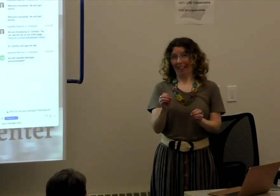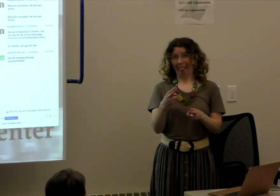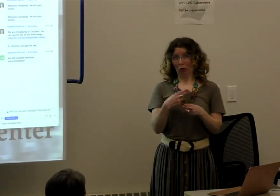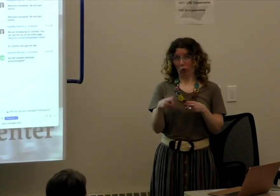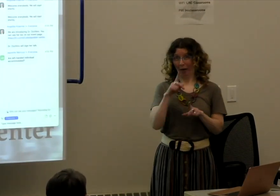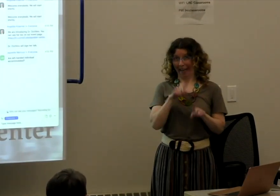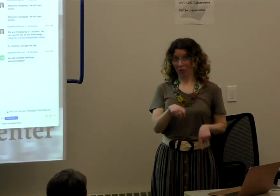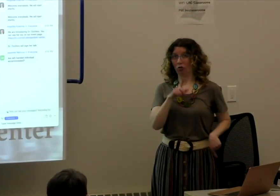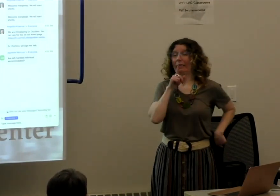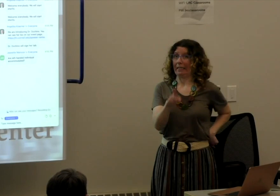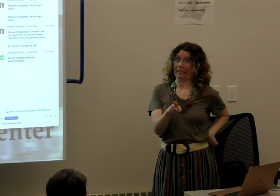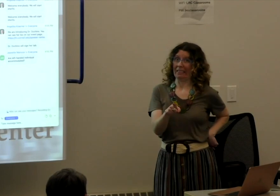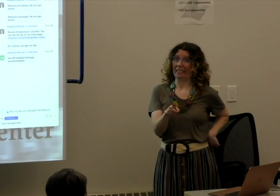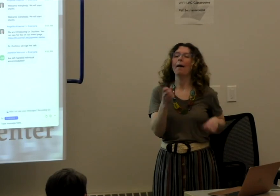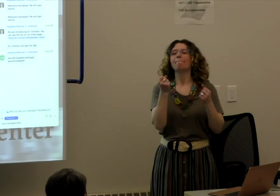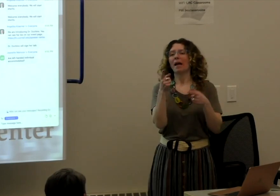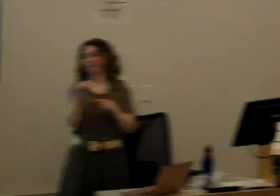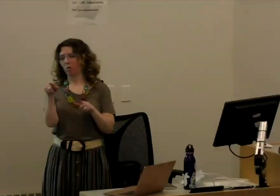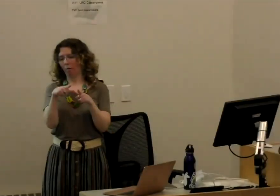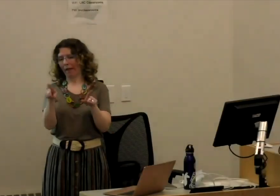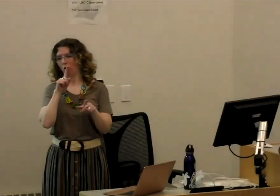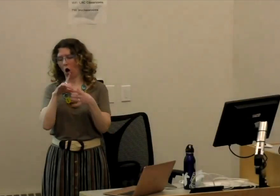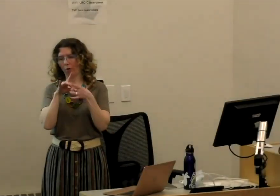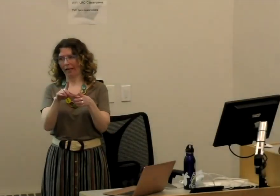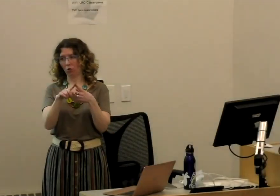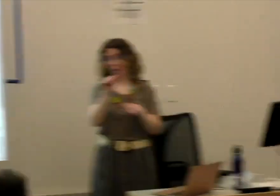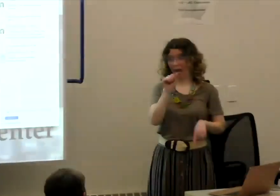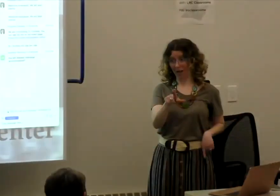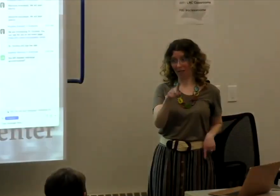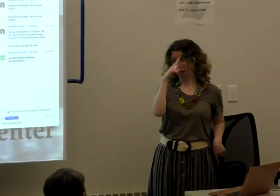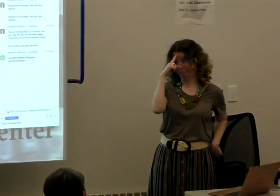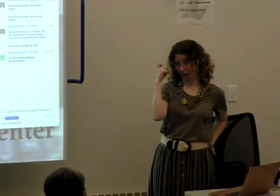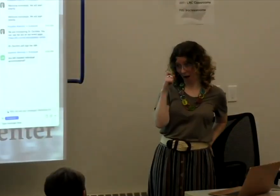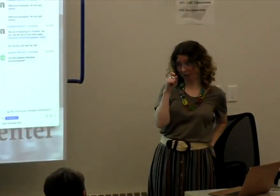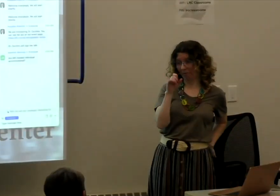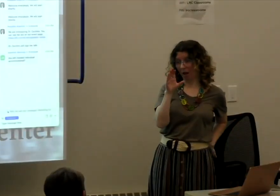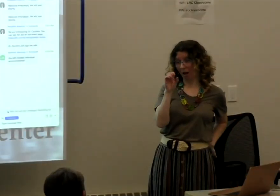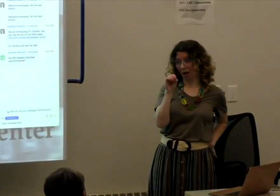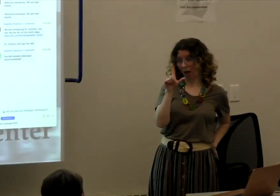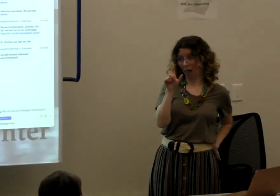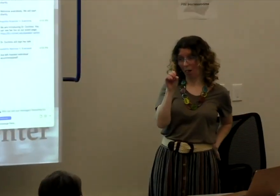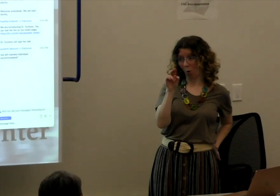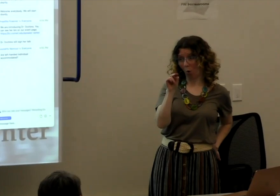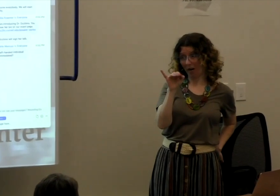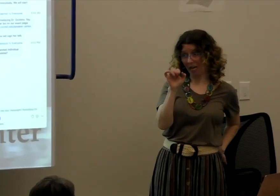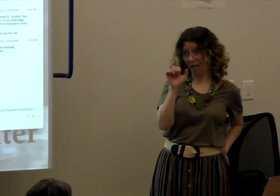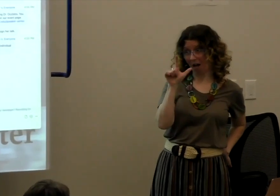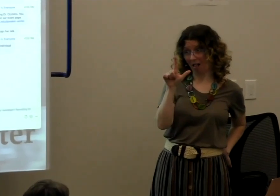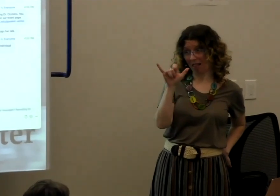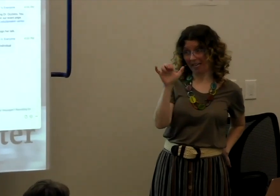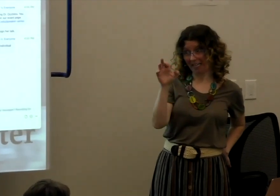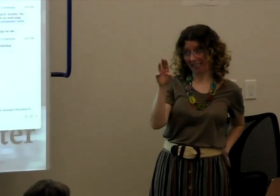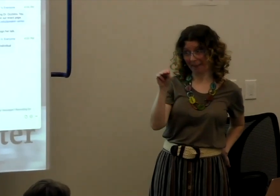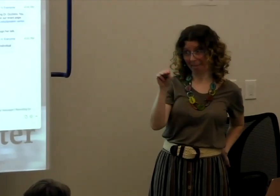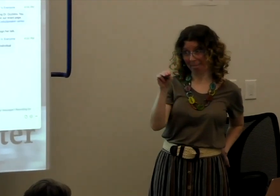So the short answer is many of the languages are related to ASL because of